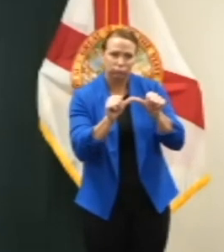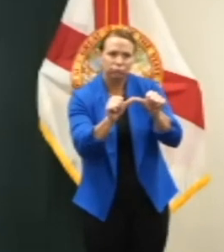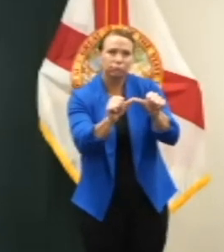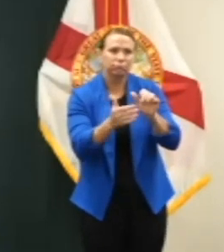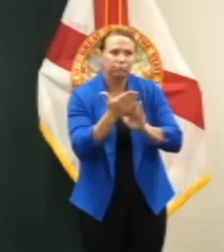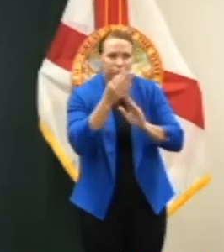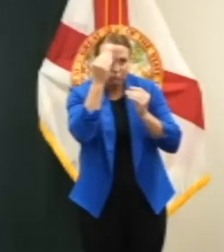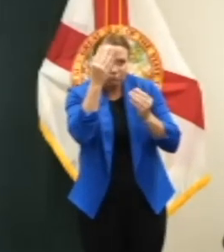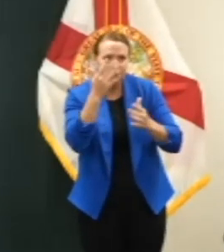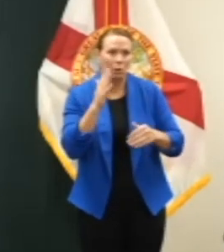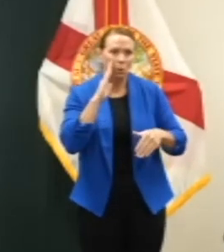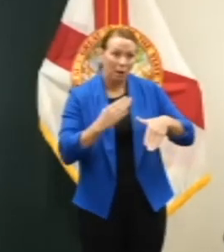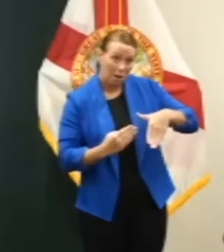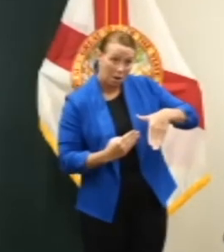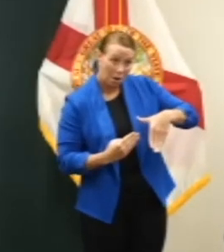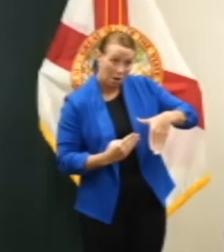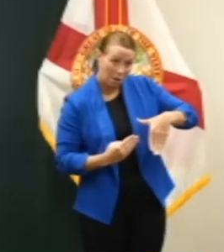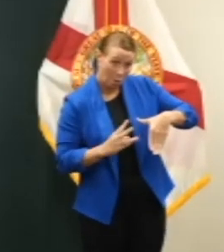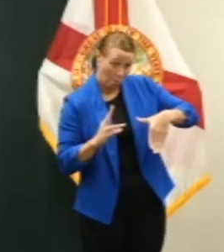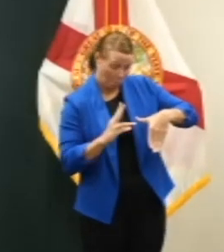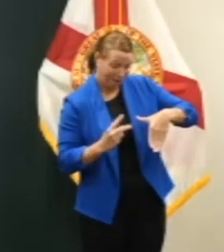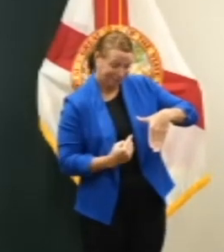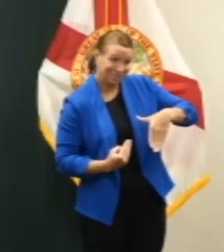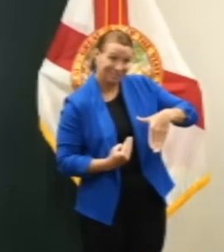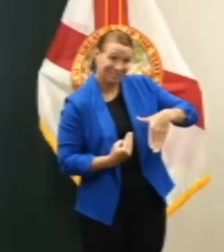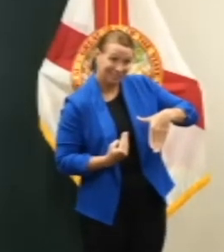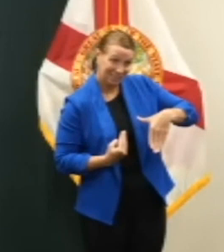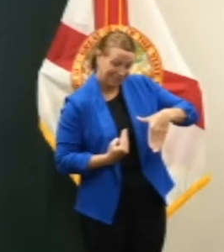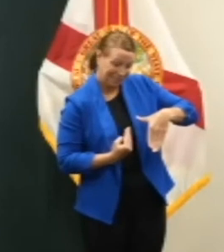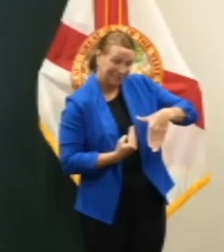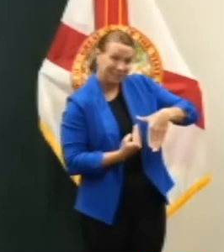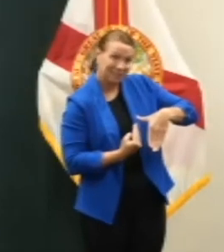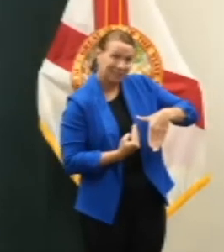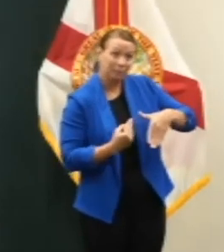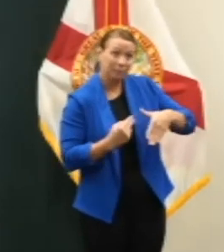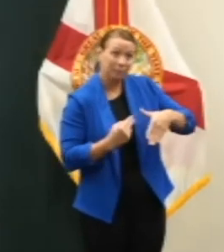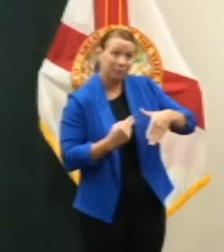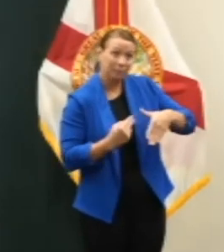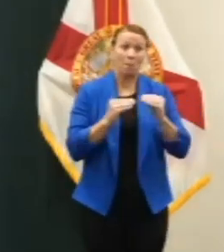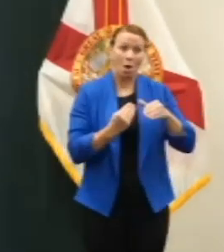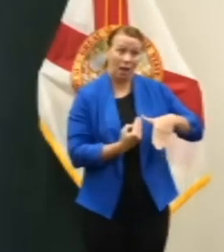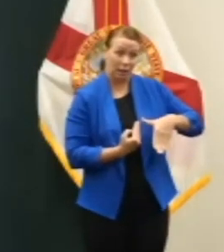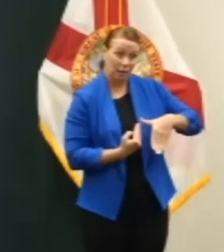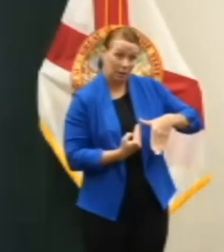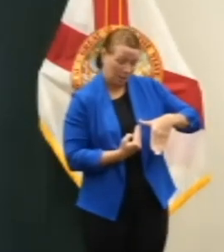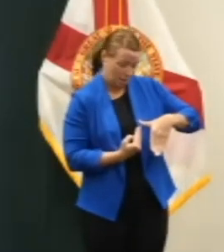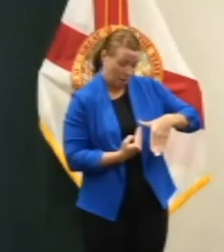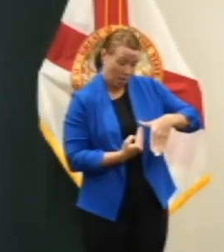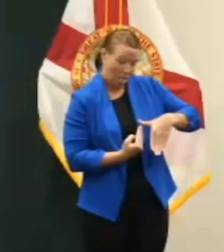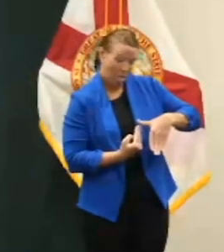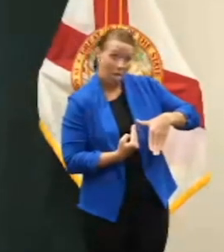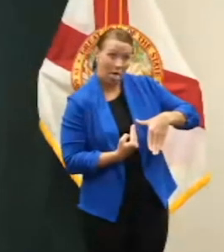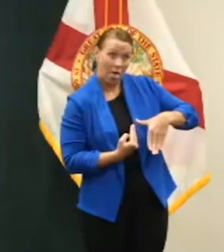little bit further on a westerly track. And all that means is that the further west it goes, the more it's likely to impact the northern part